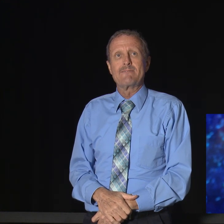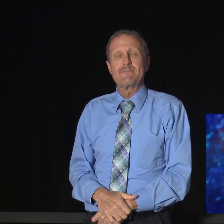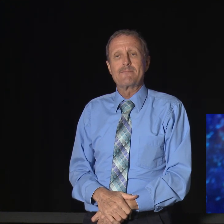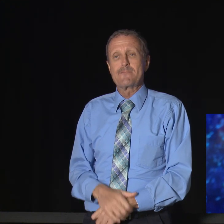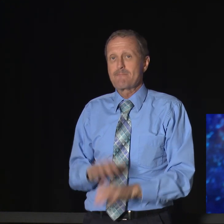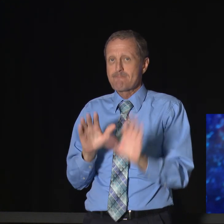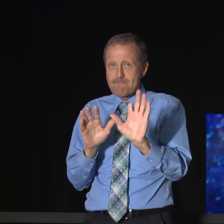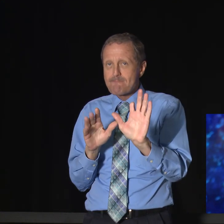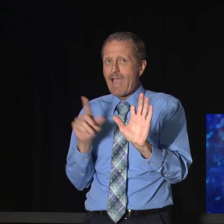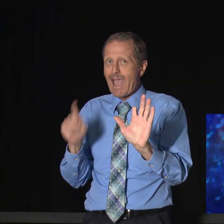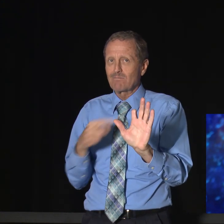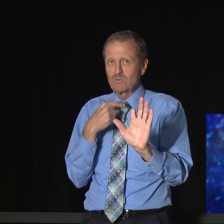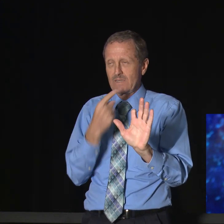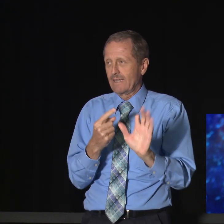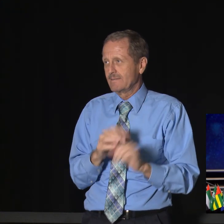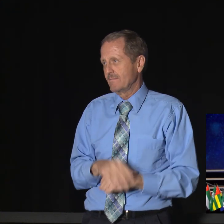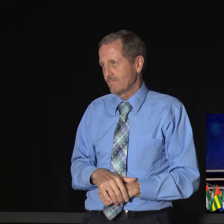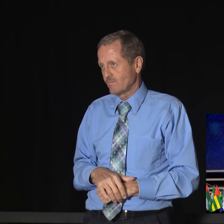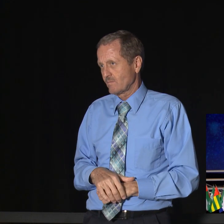I've got to say this,